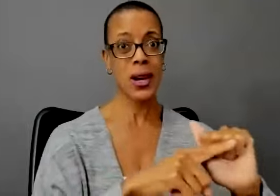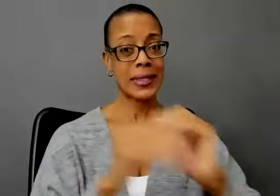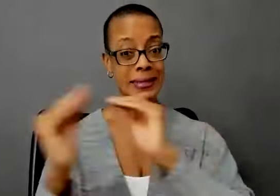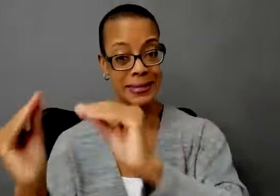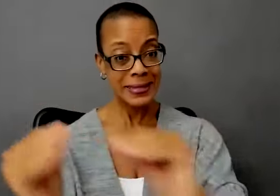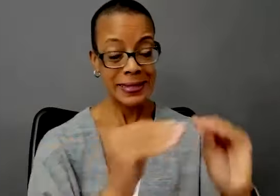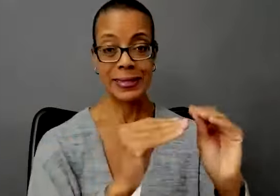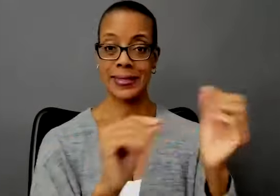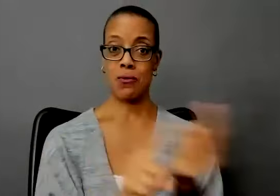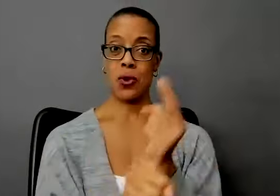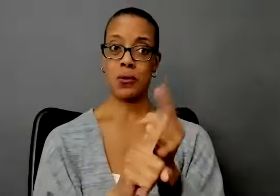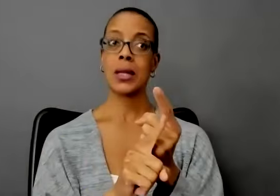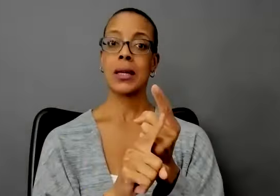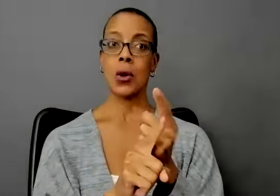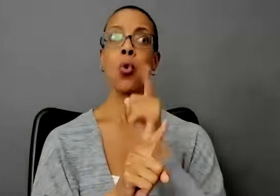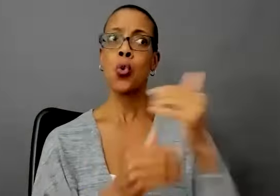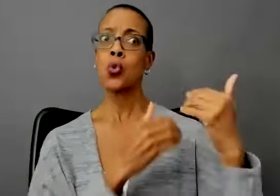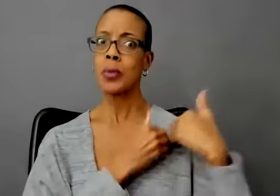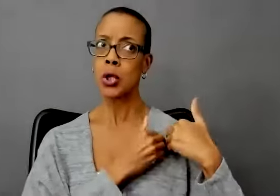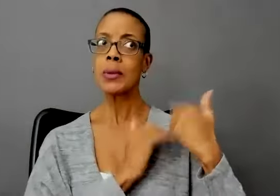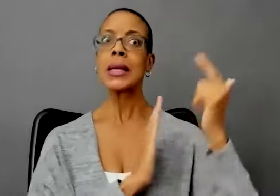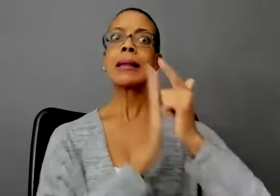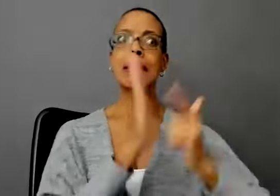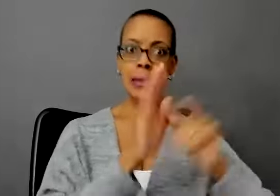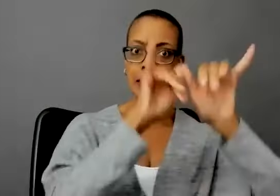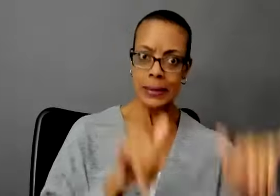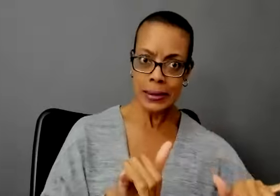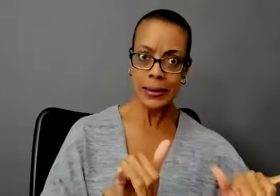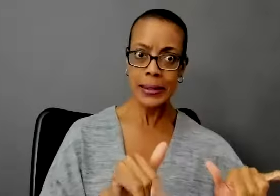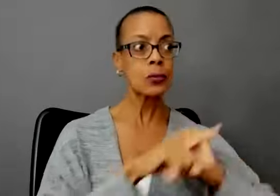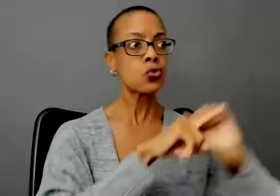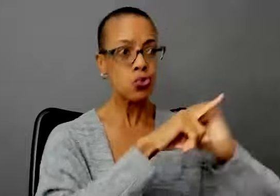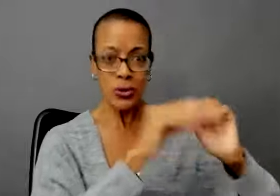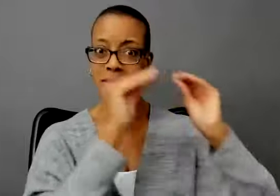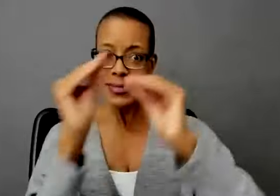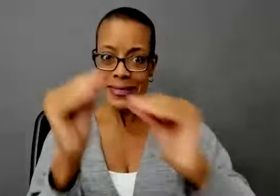to do so. They need to train their legal professionals and how to implement mandatory